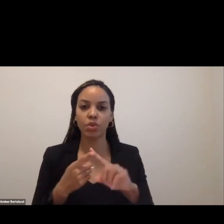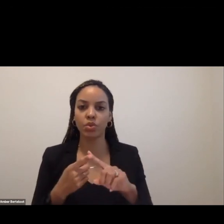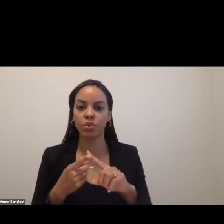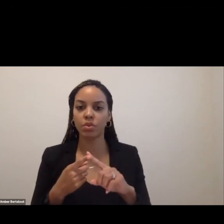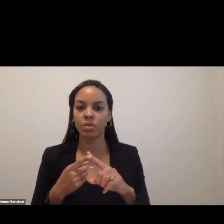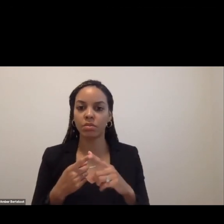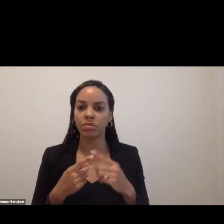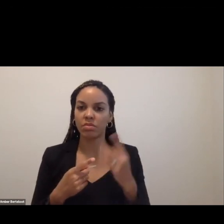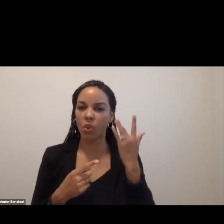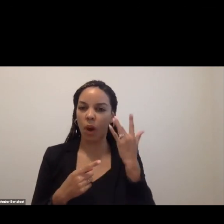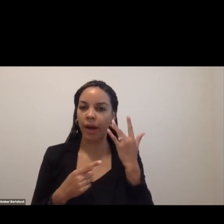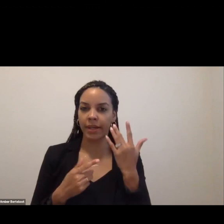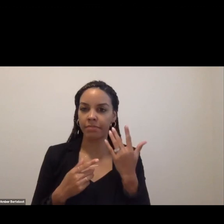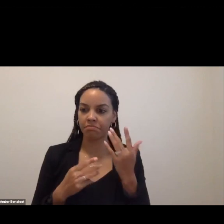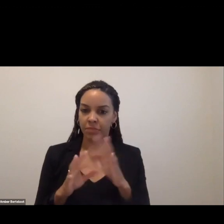this.